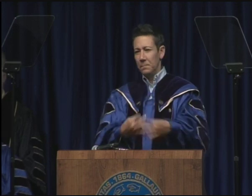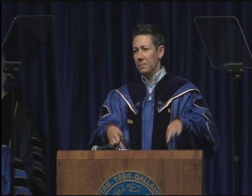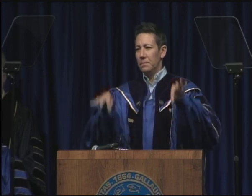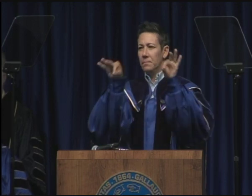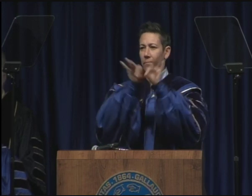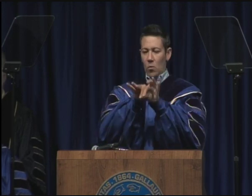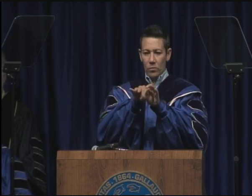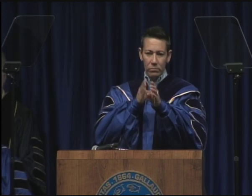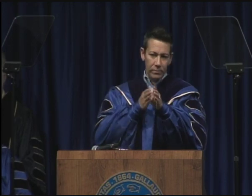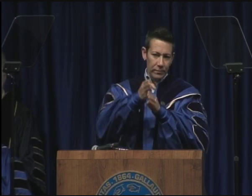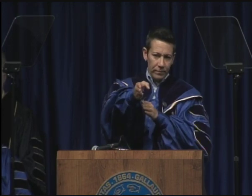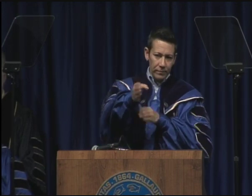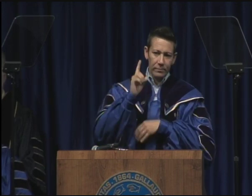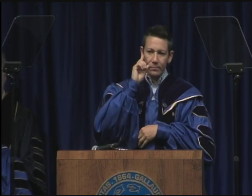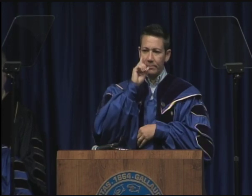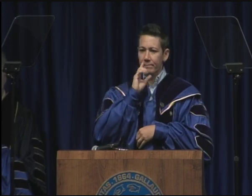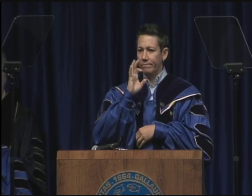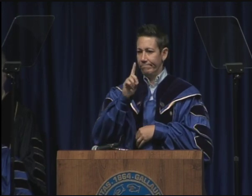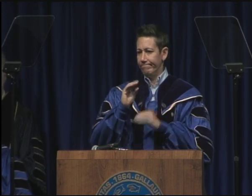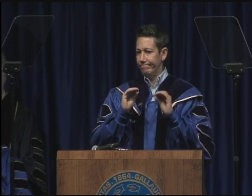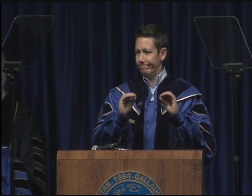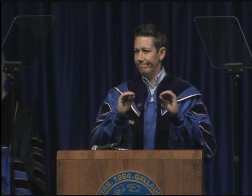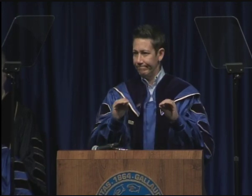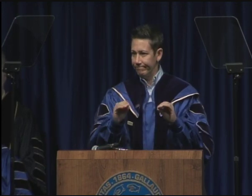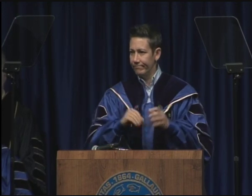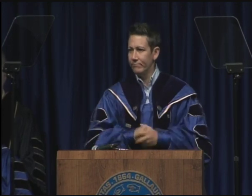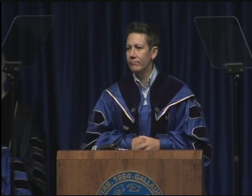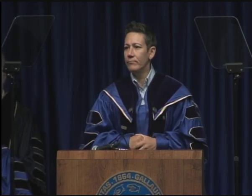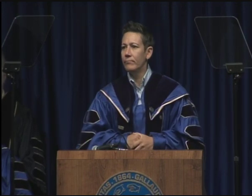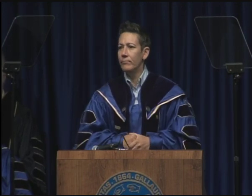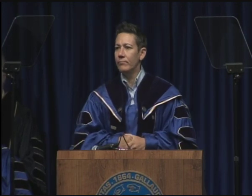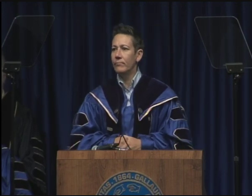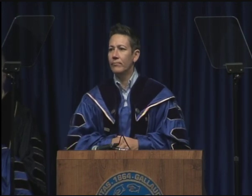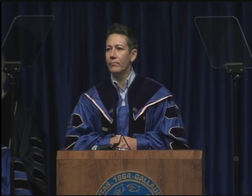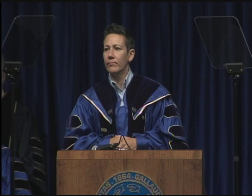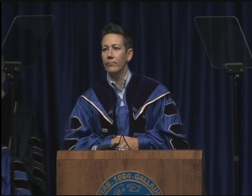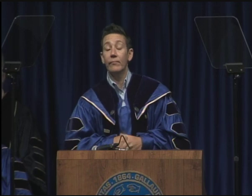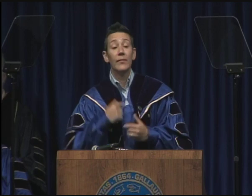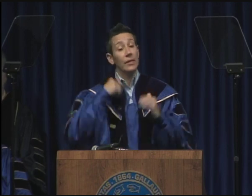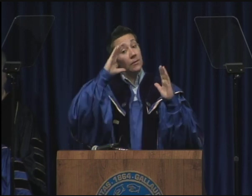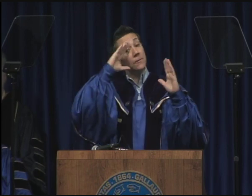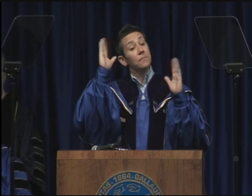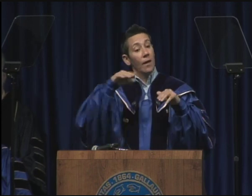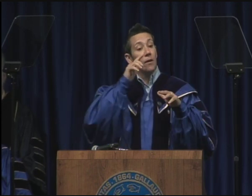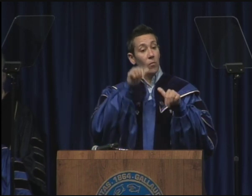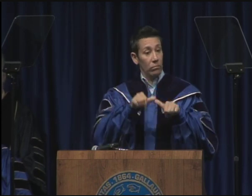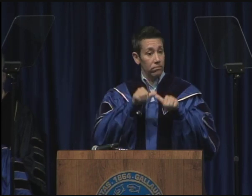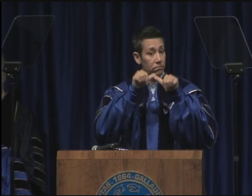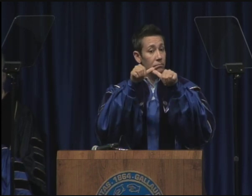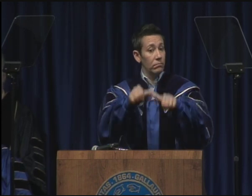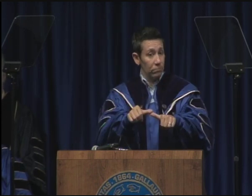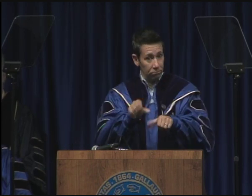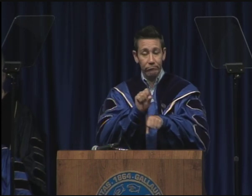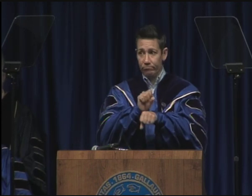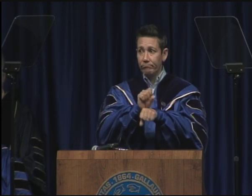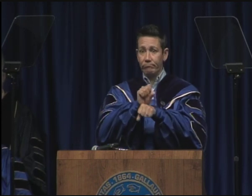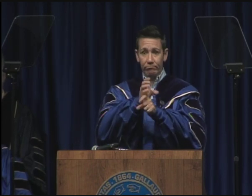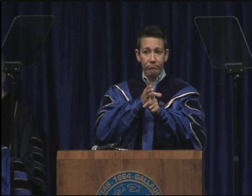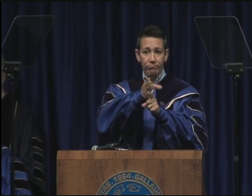a significant contribution in the field of teaching deaf children, and who is expected to remain in